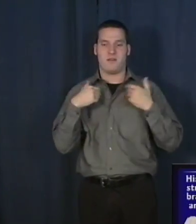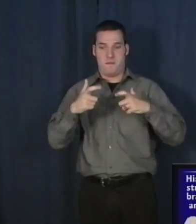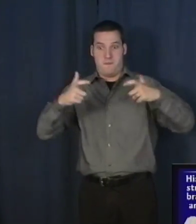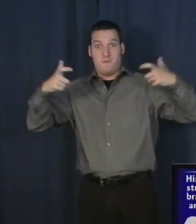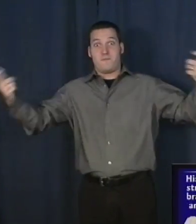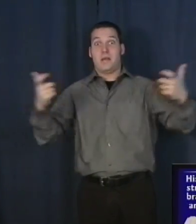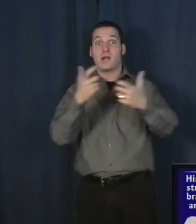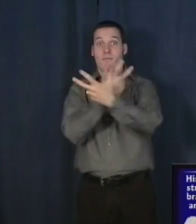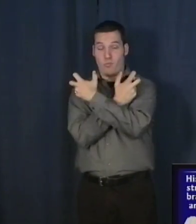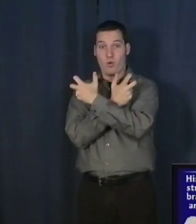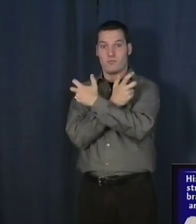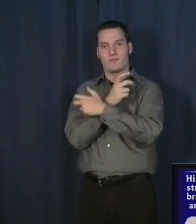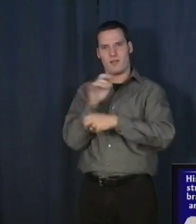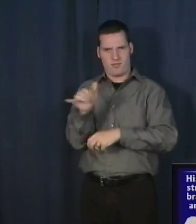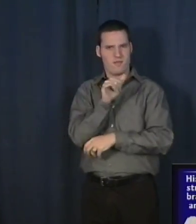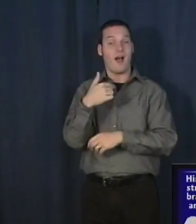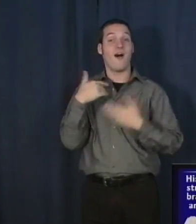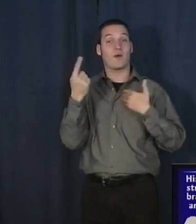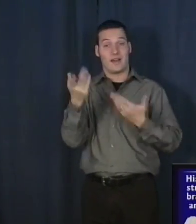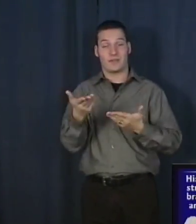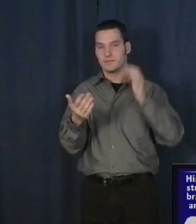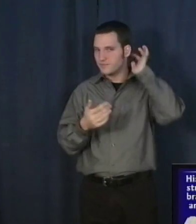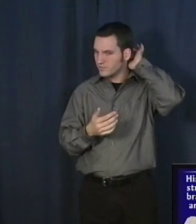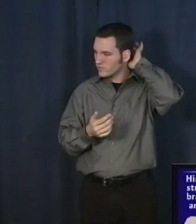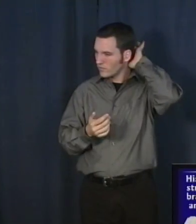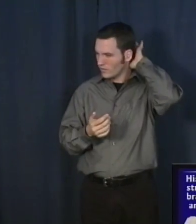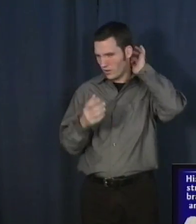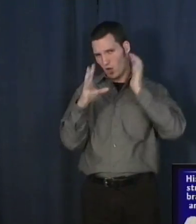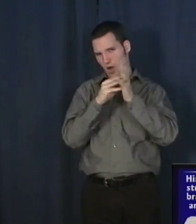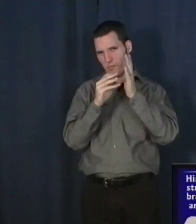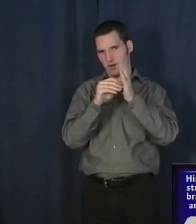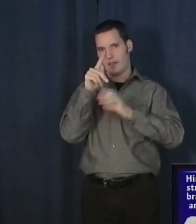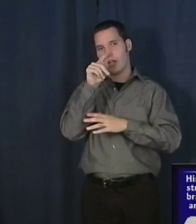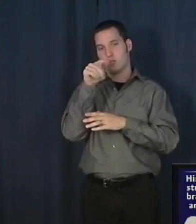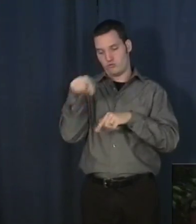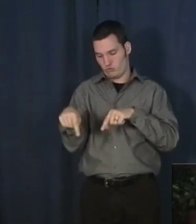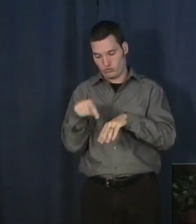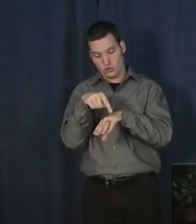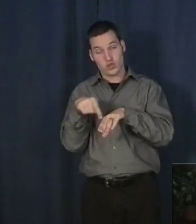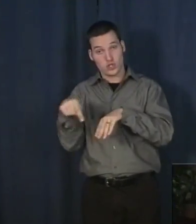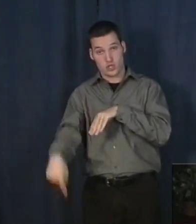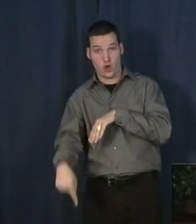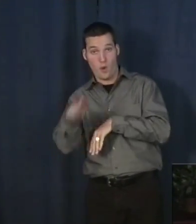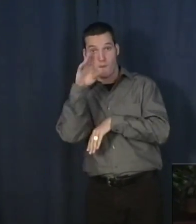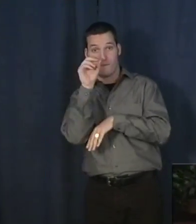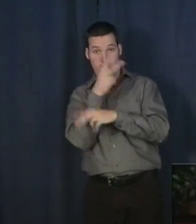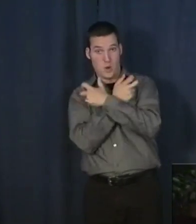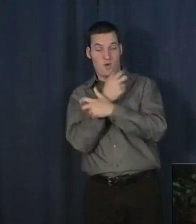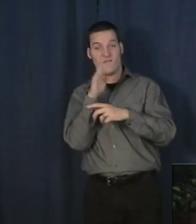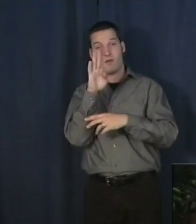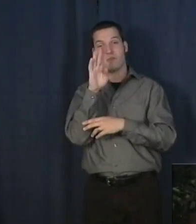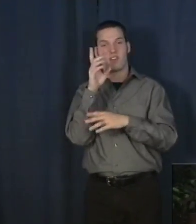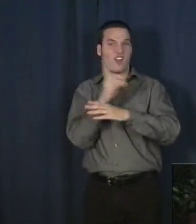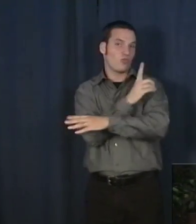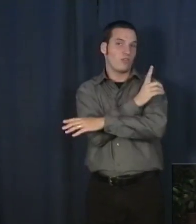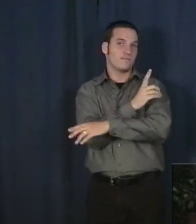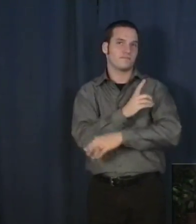iron. He had big bones. And they did. I've got one here on the table. This is a copy of a toe bone from a